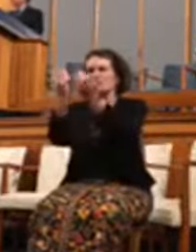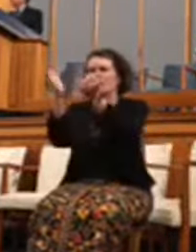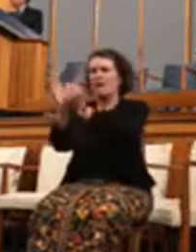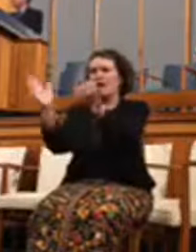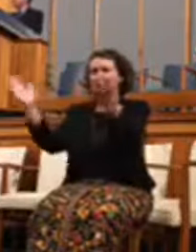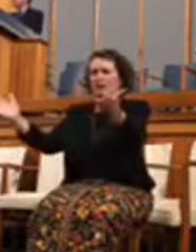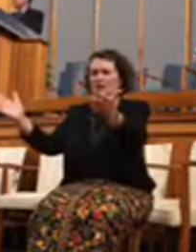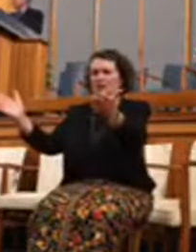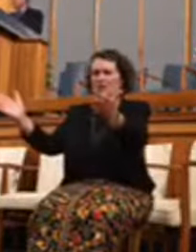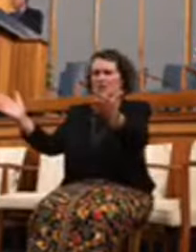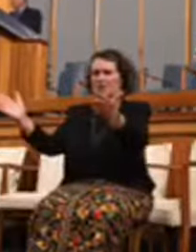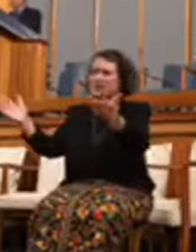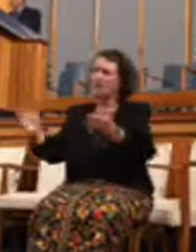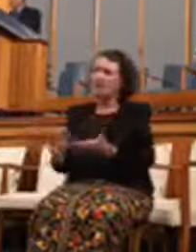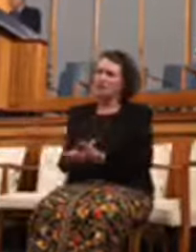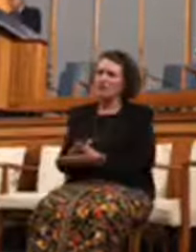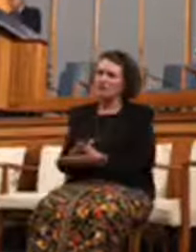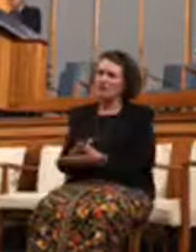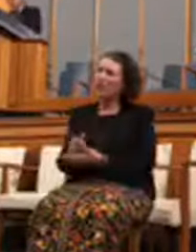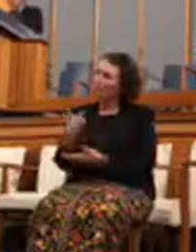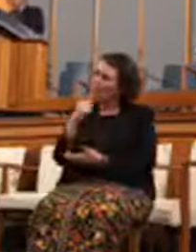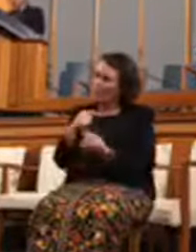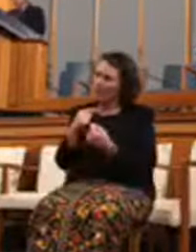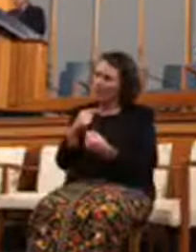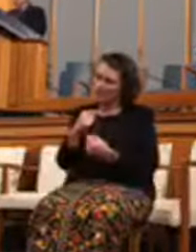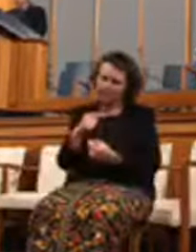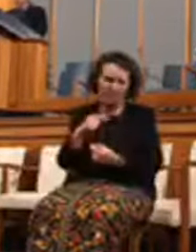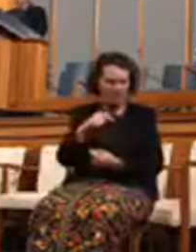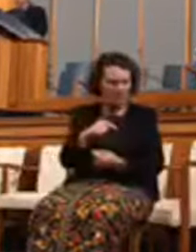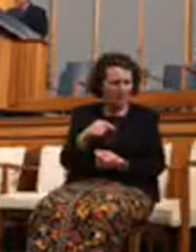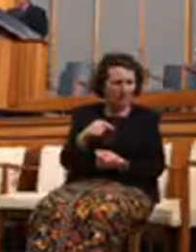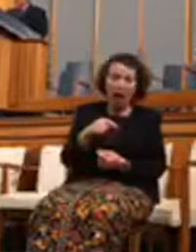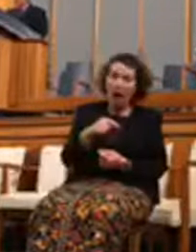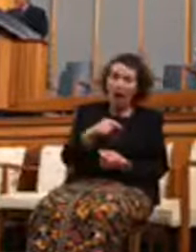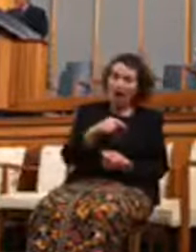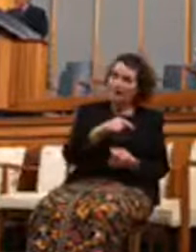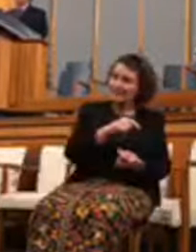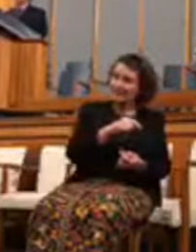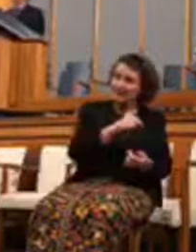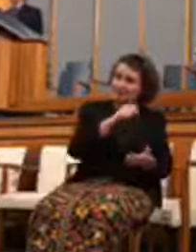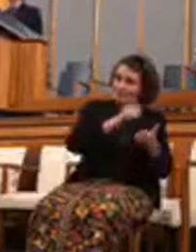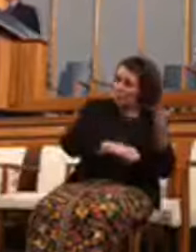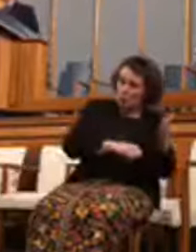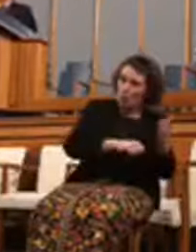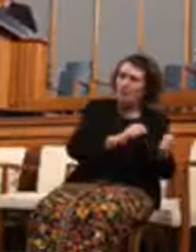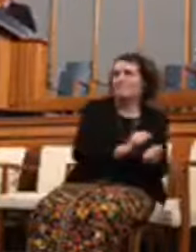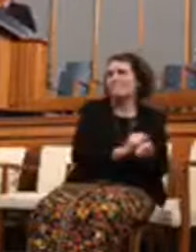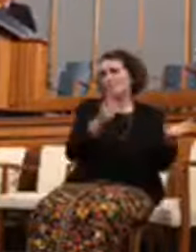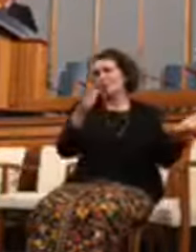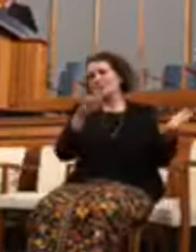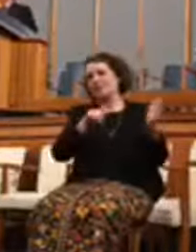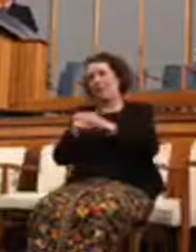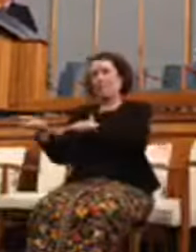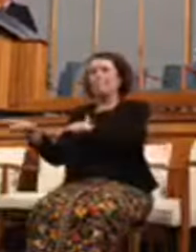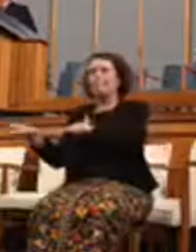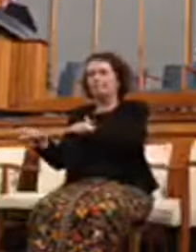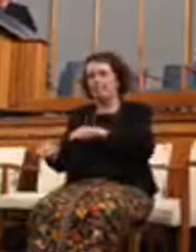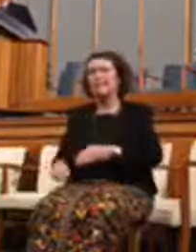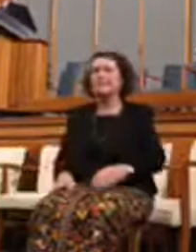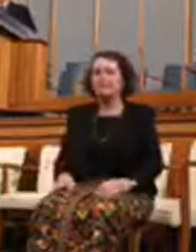from all sins. So Christ is really the Savior. Salvation is